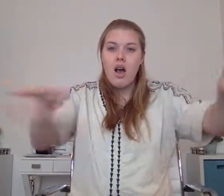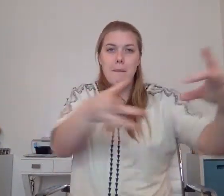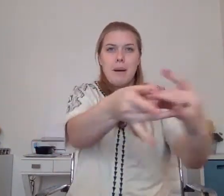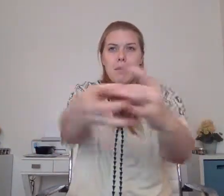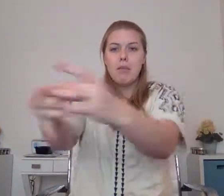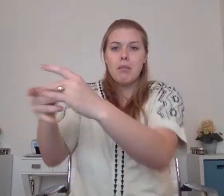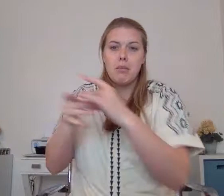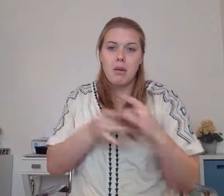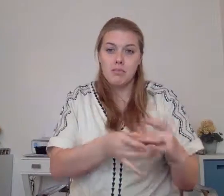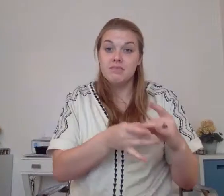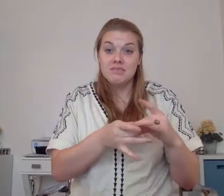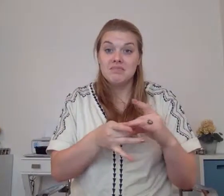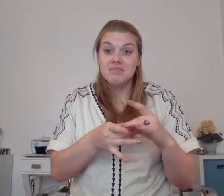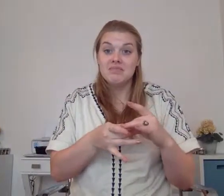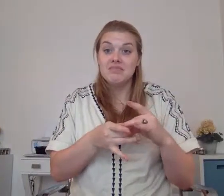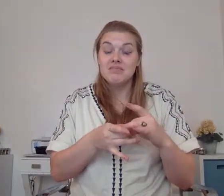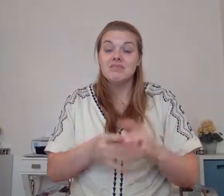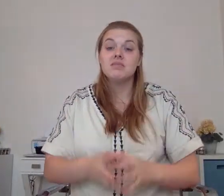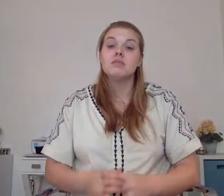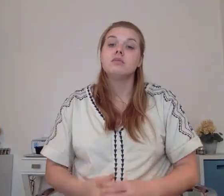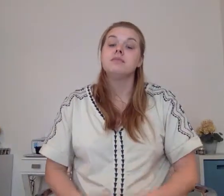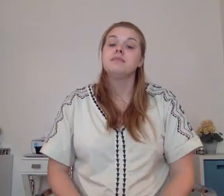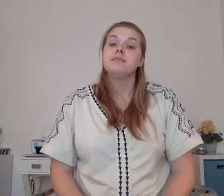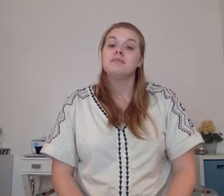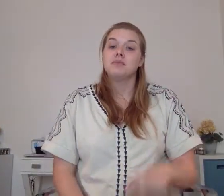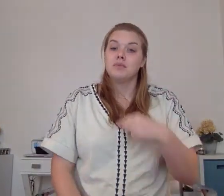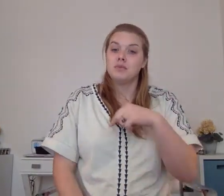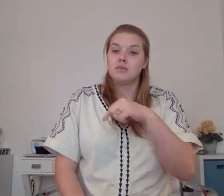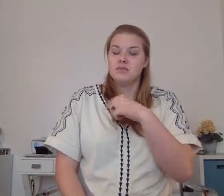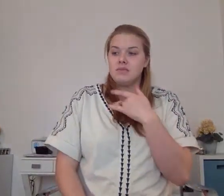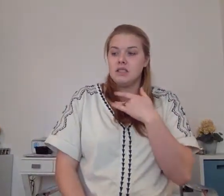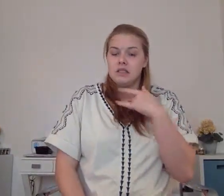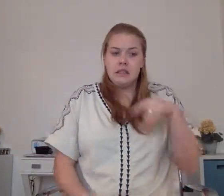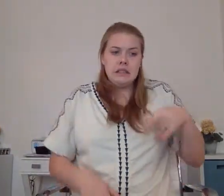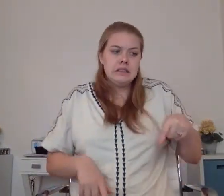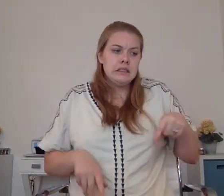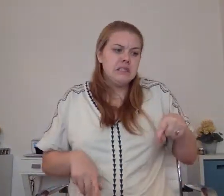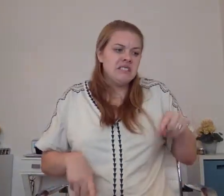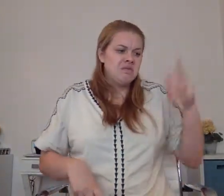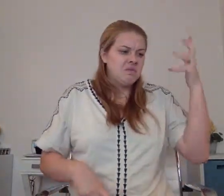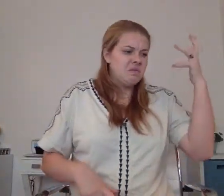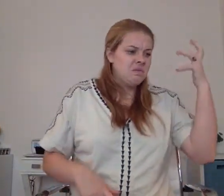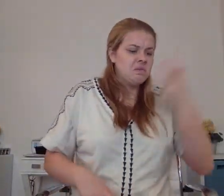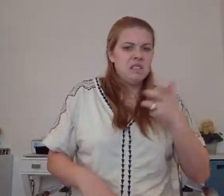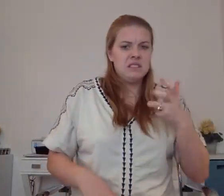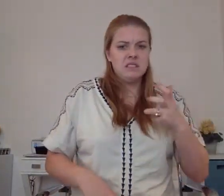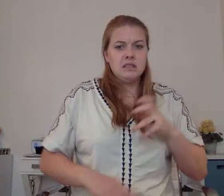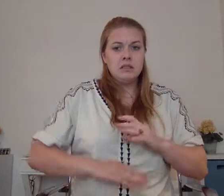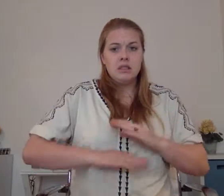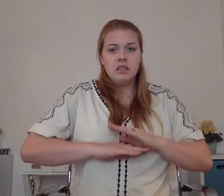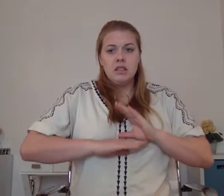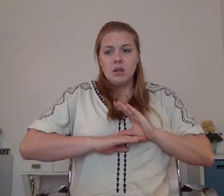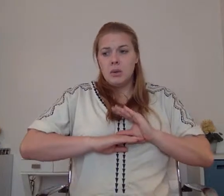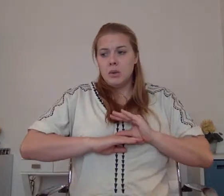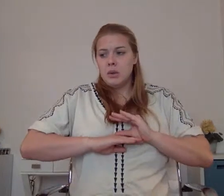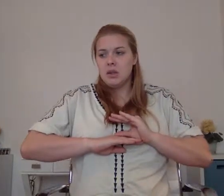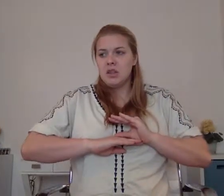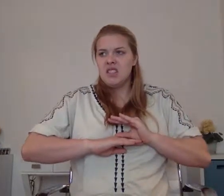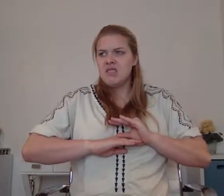fast. Ours is the age of anxiety, anger, distrust, resentment, and I think